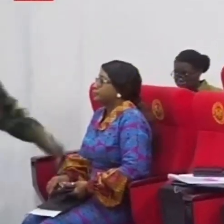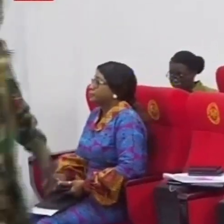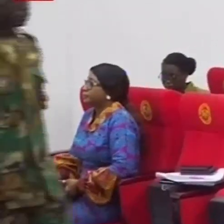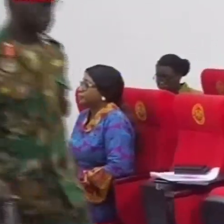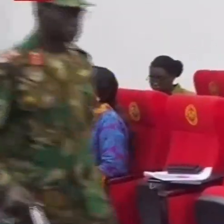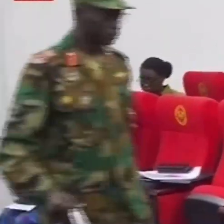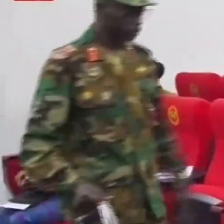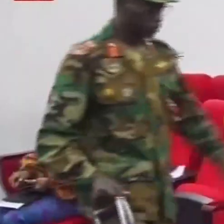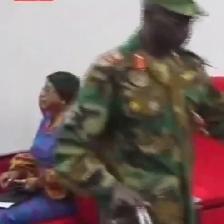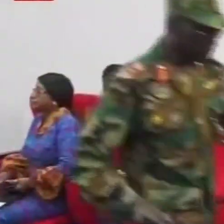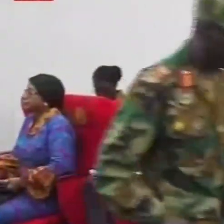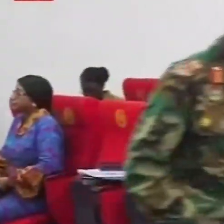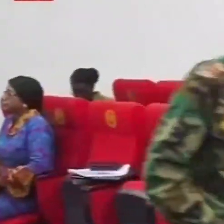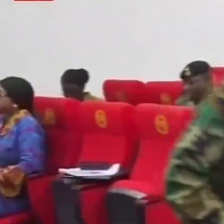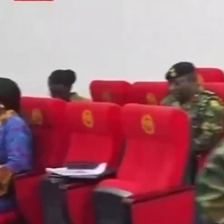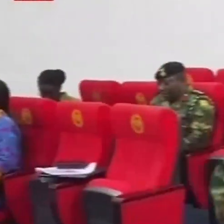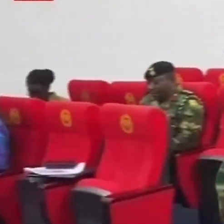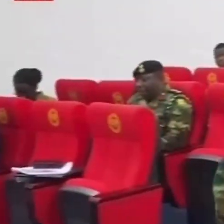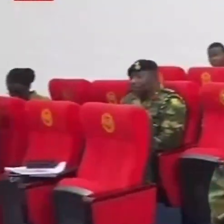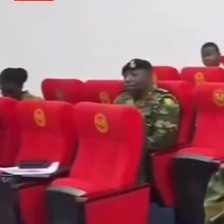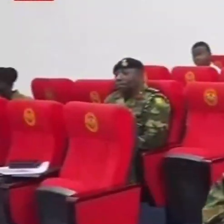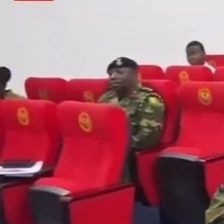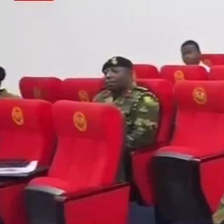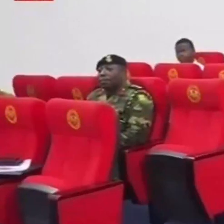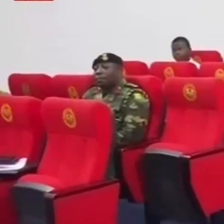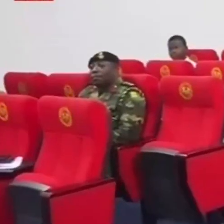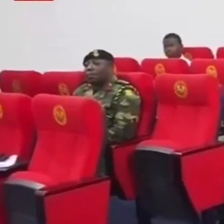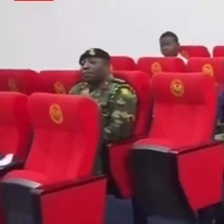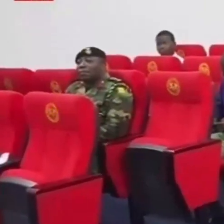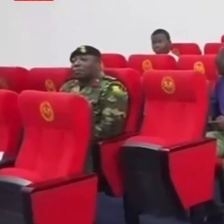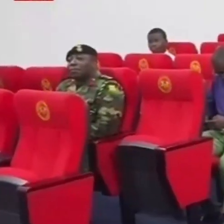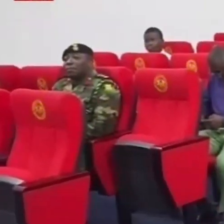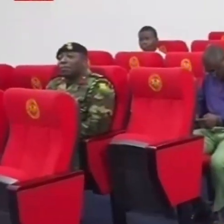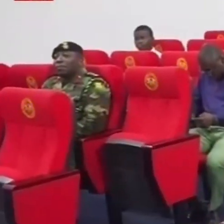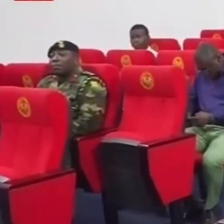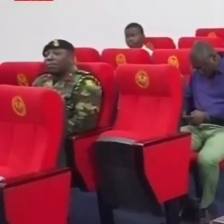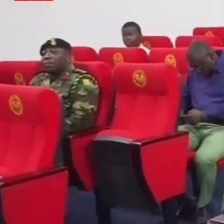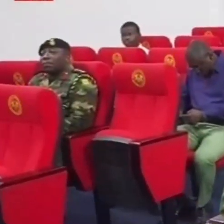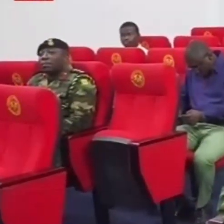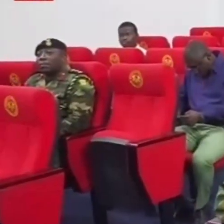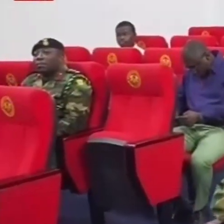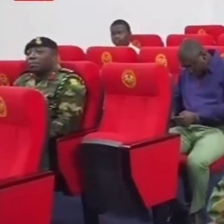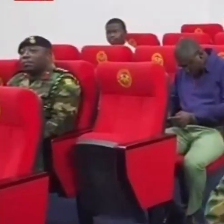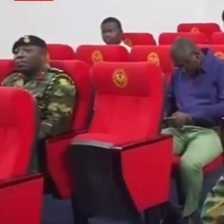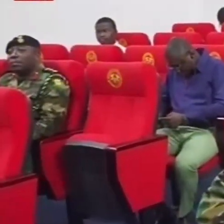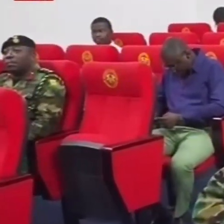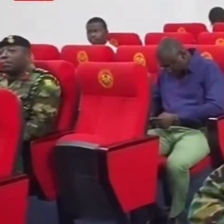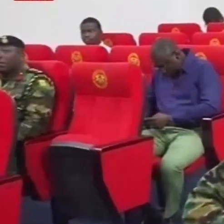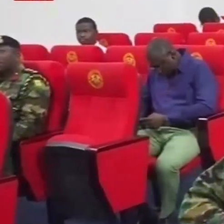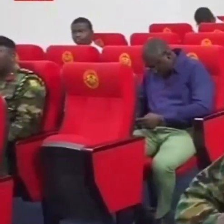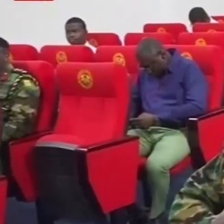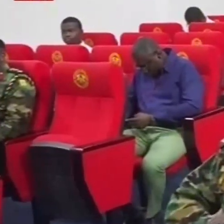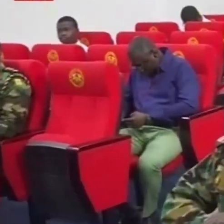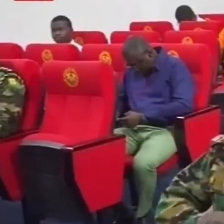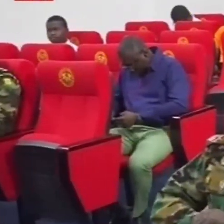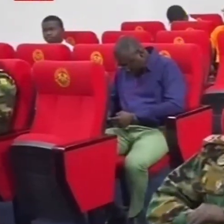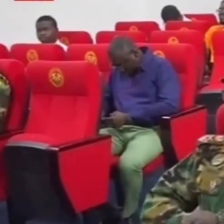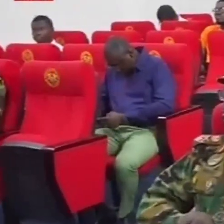Thank you, Brigadier General, for that quick update. Says generally there is compliance. They are also ramping up